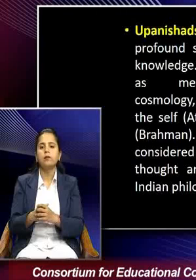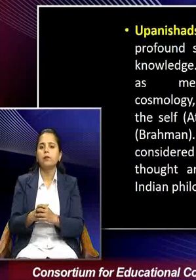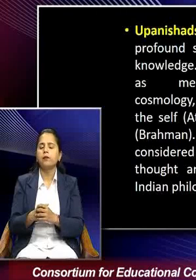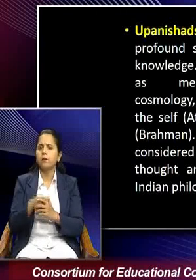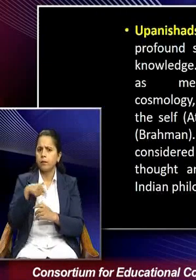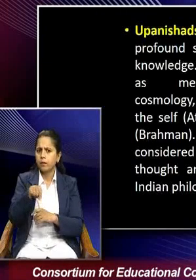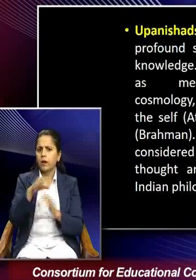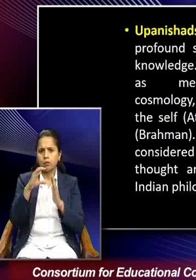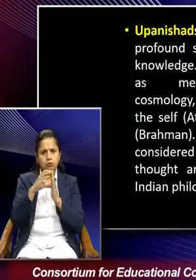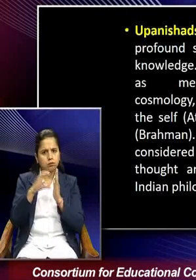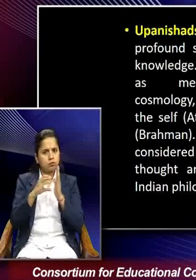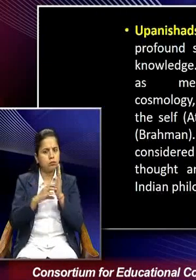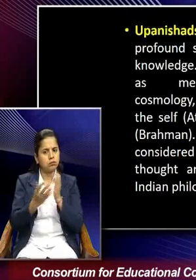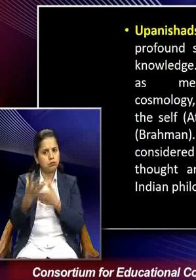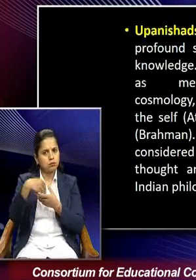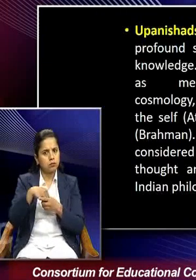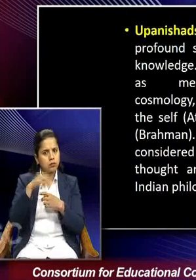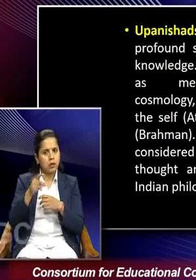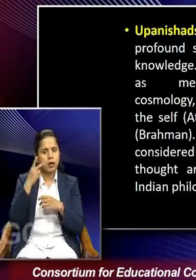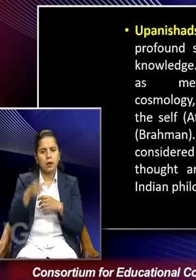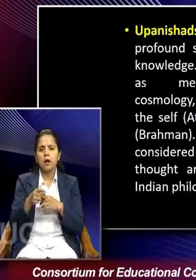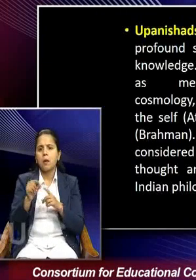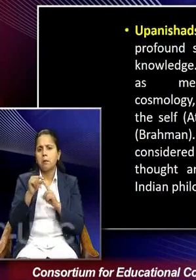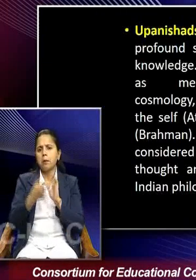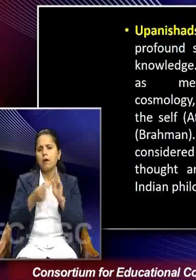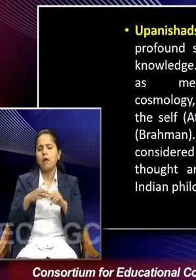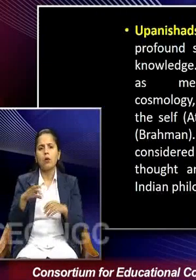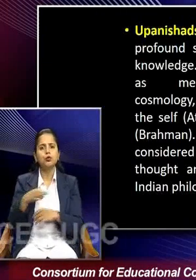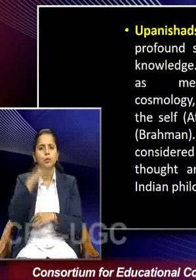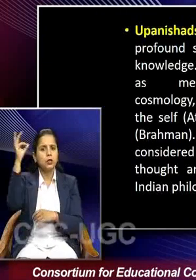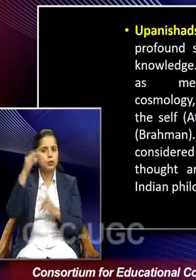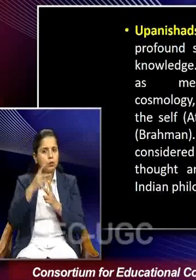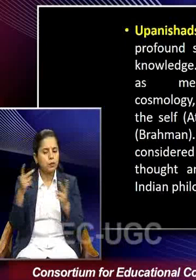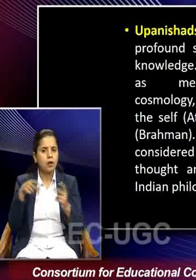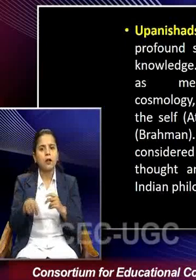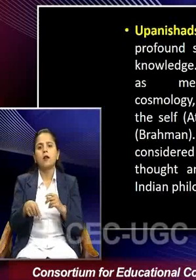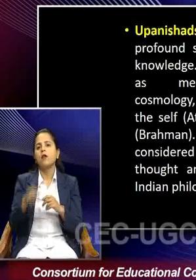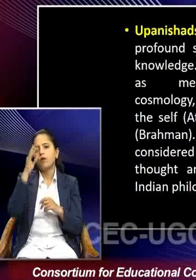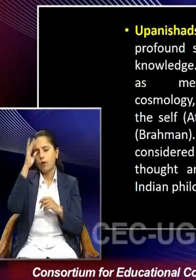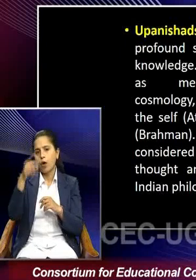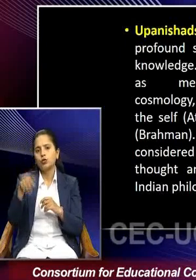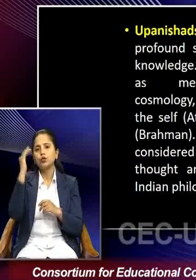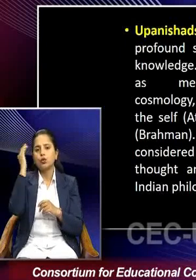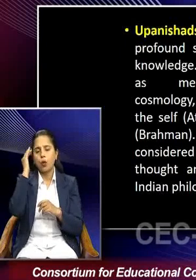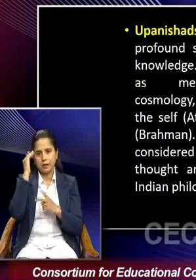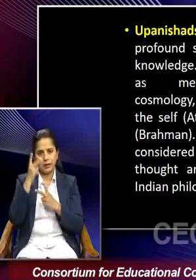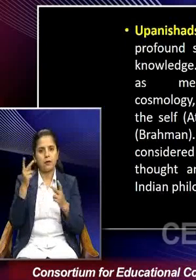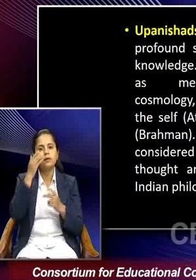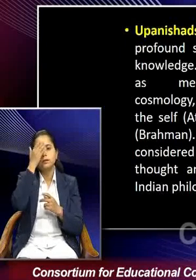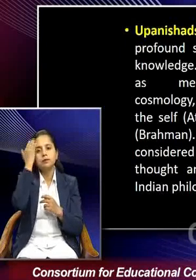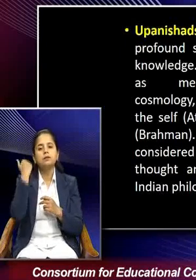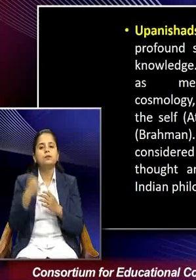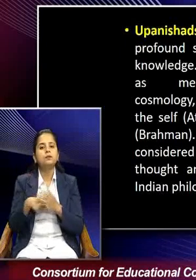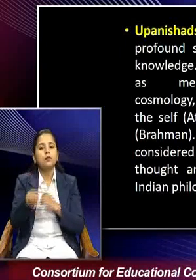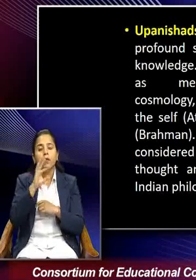These texts delve into profound spiritual and philosophical knowledge.